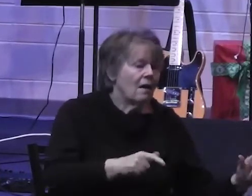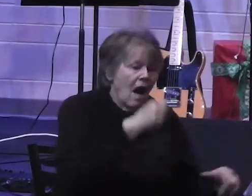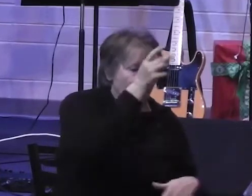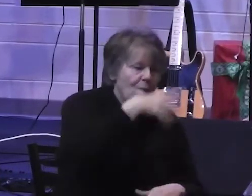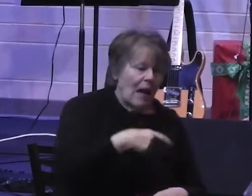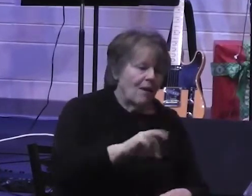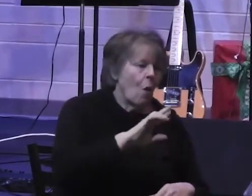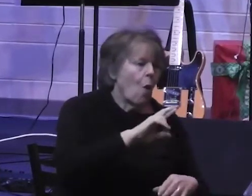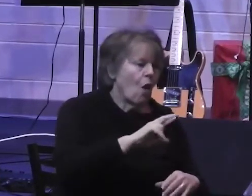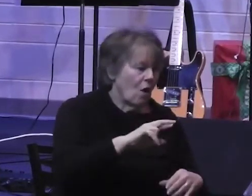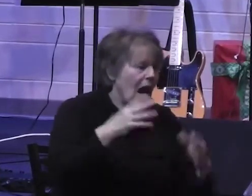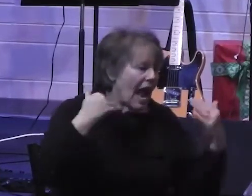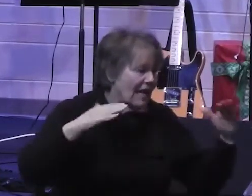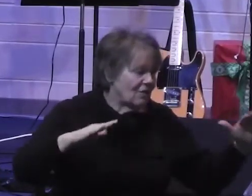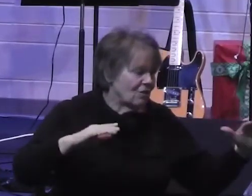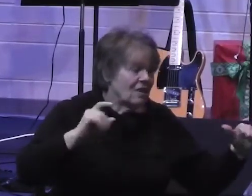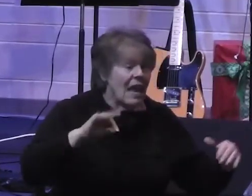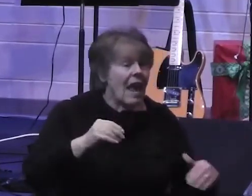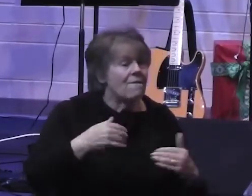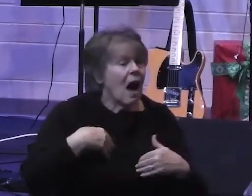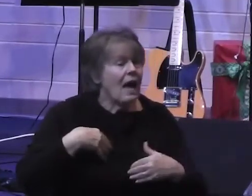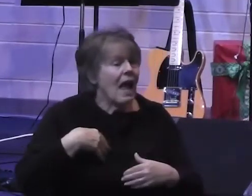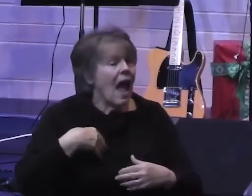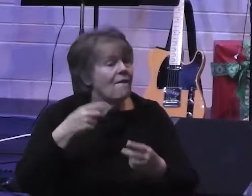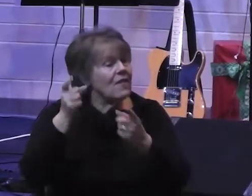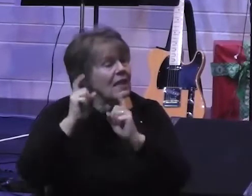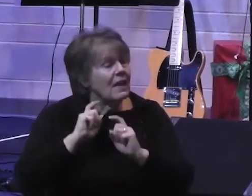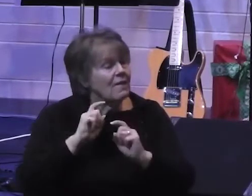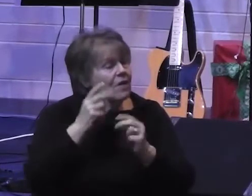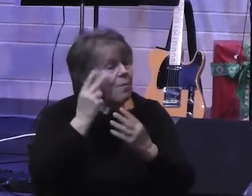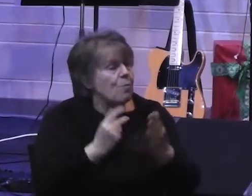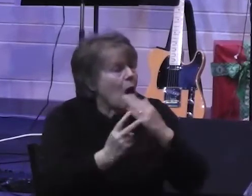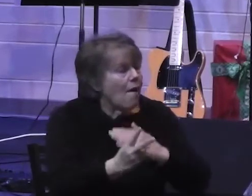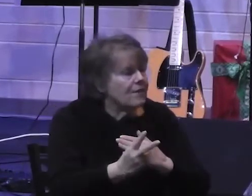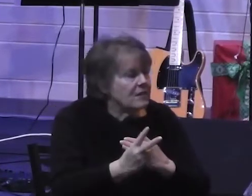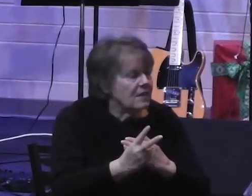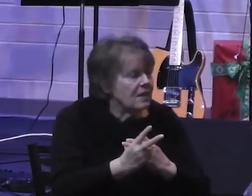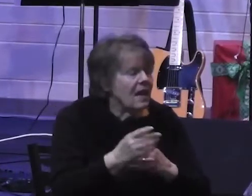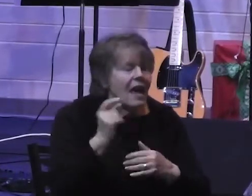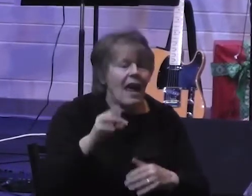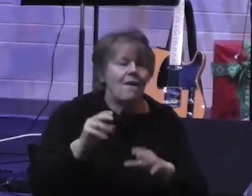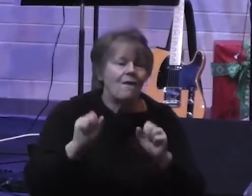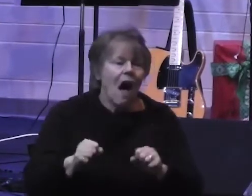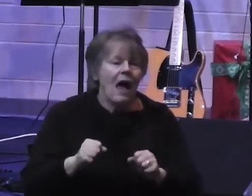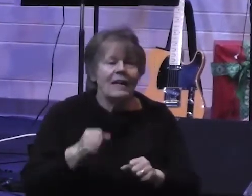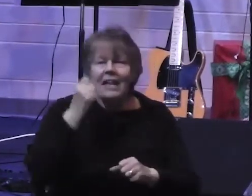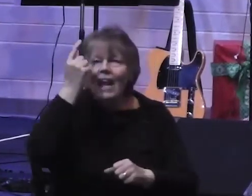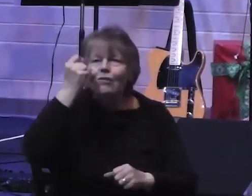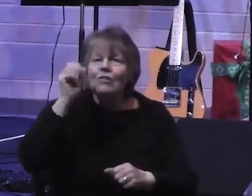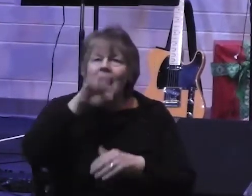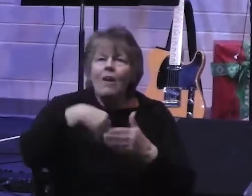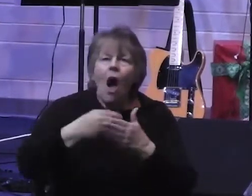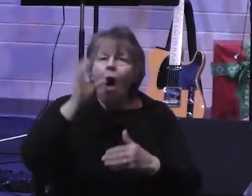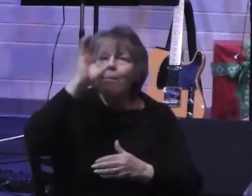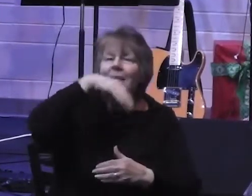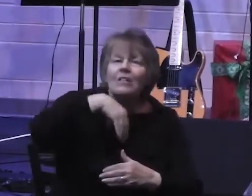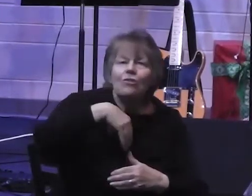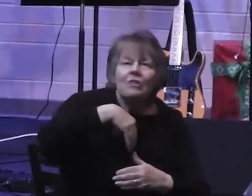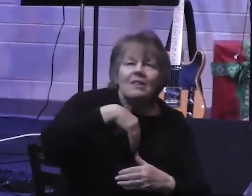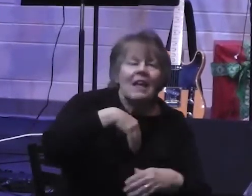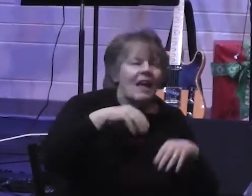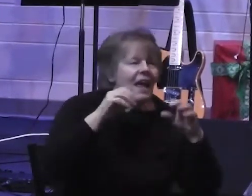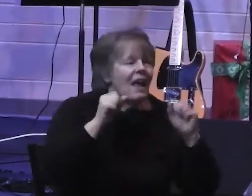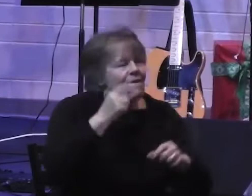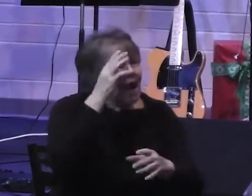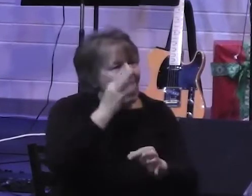a paraphrase, if I have the gift of prophecy, if I can fathom all mysteries and all knowledge, if I have a faith that can